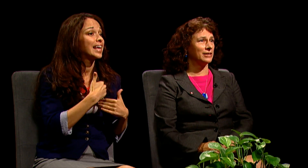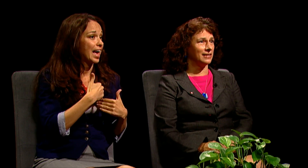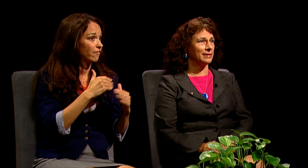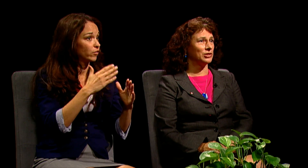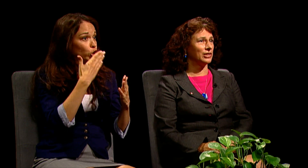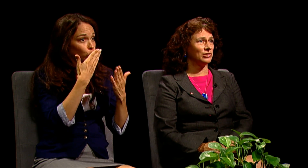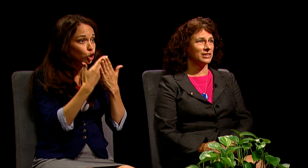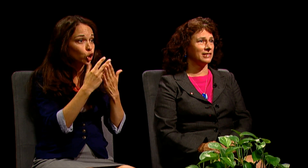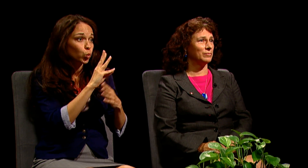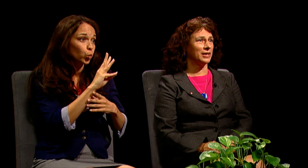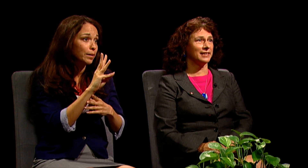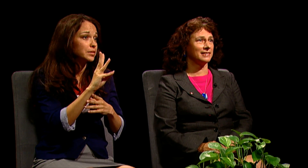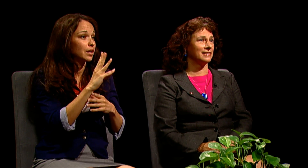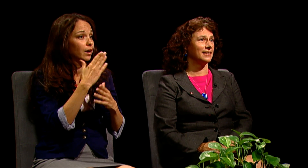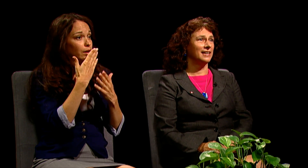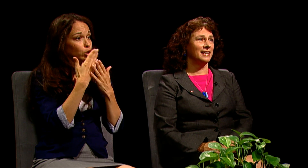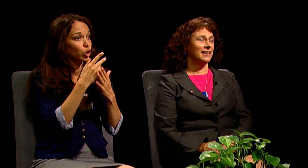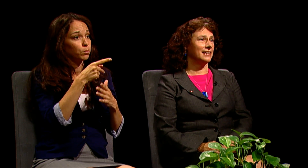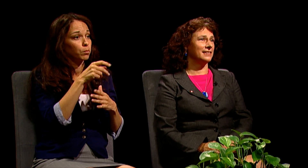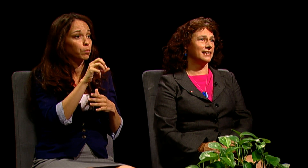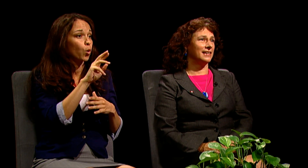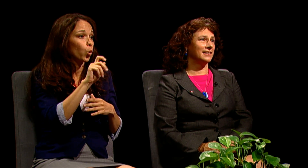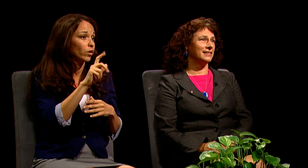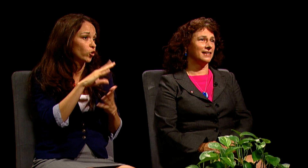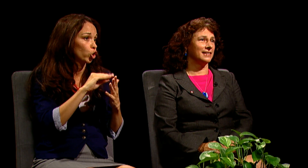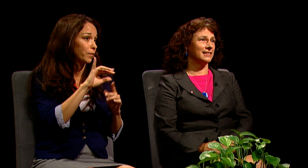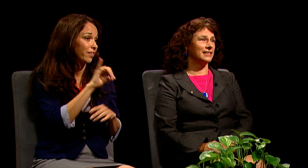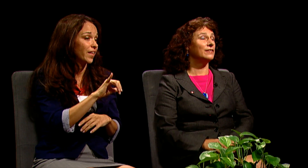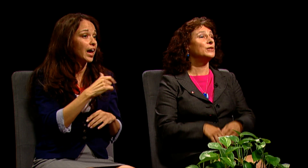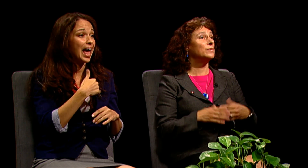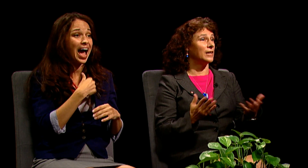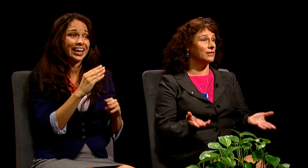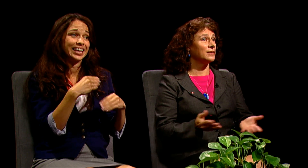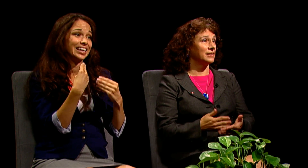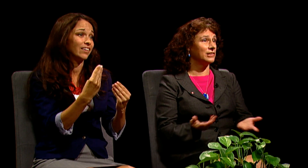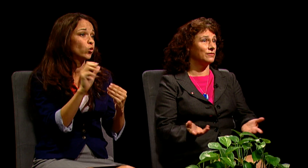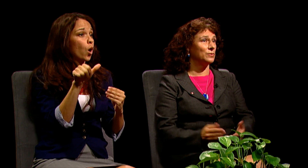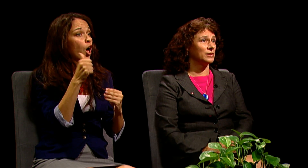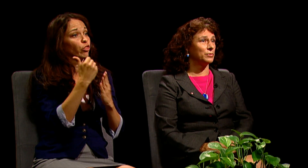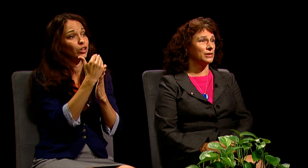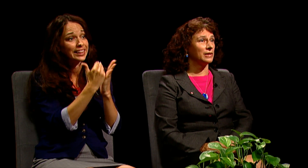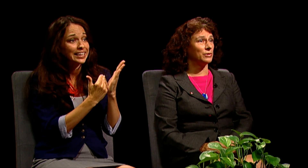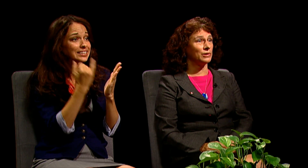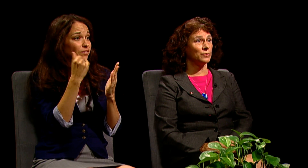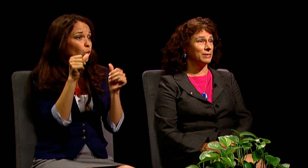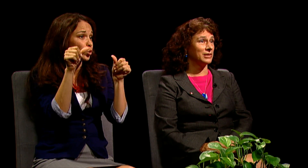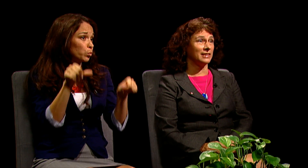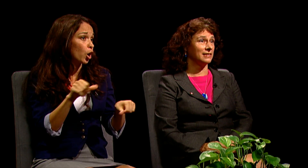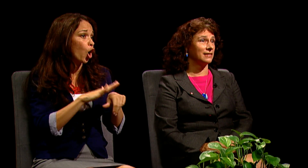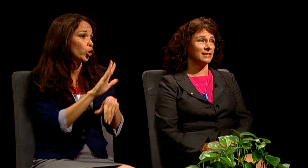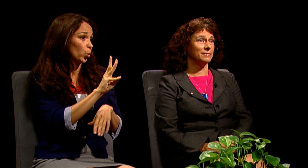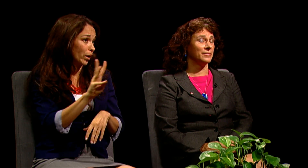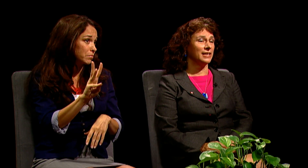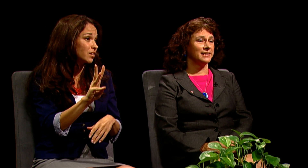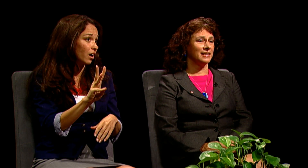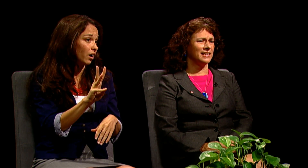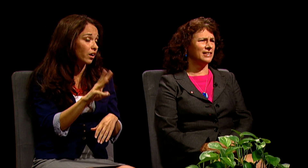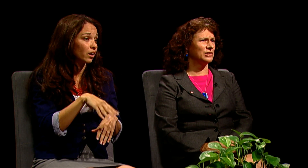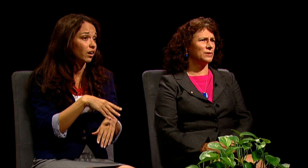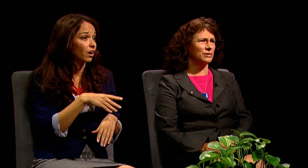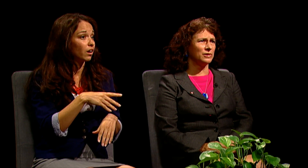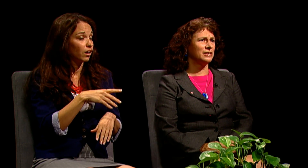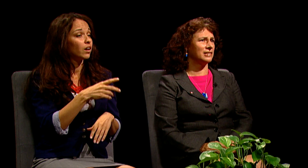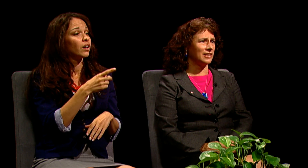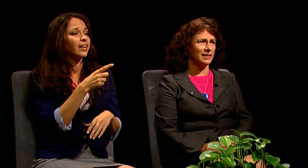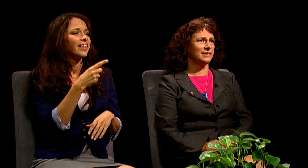learning about climate change and its impacts. And I can give you other lists if you want to put it up on your website. And